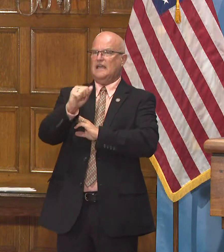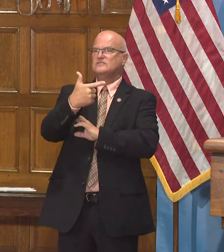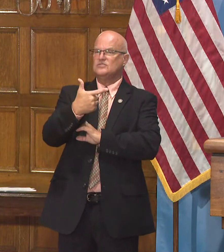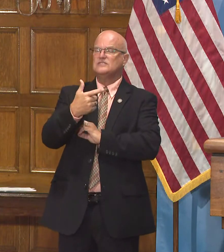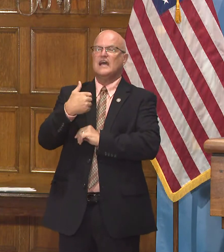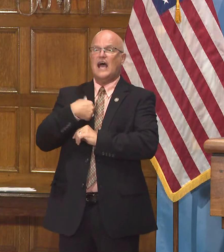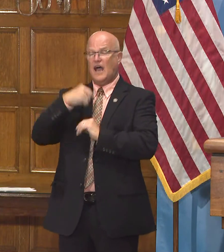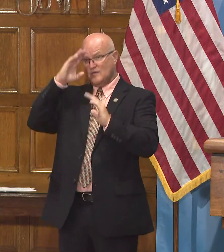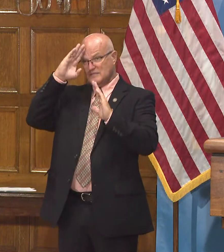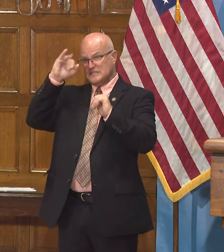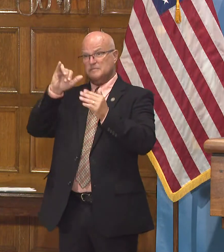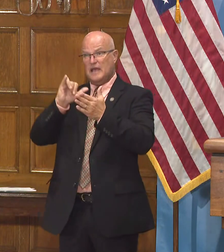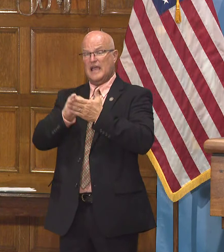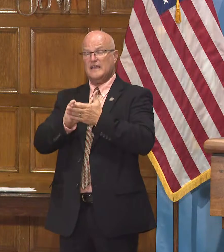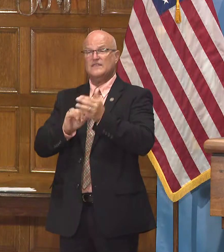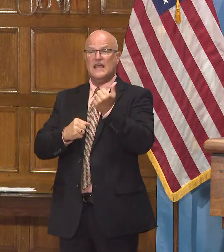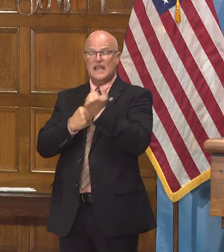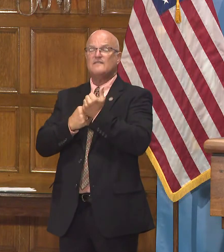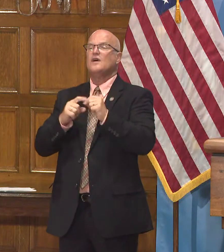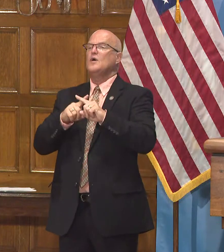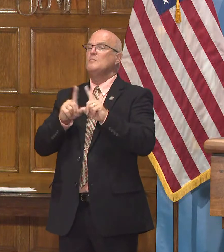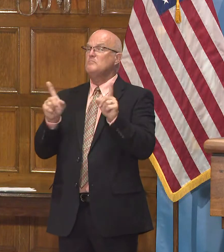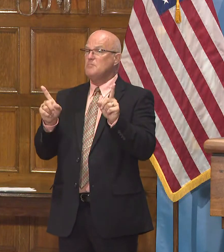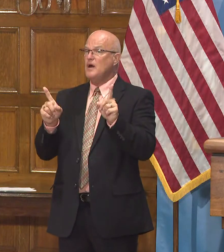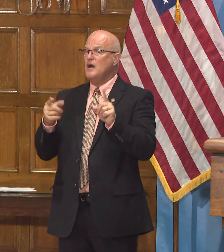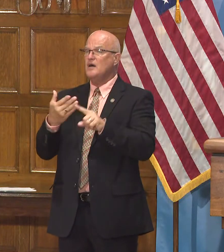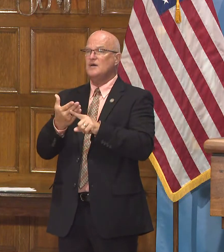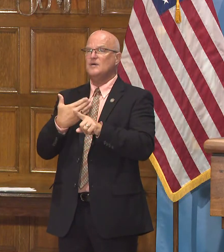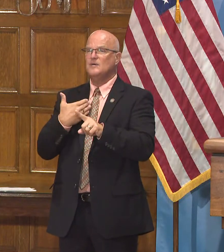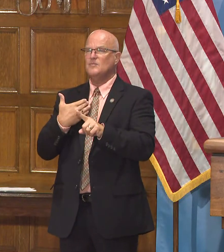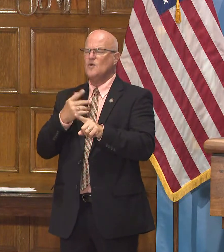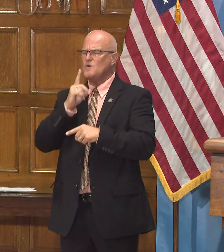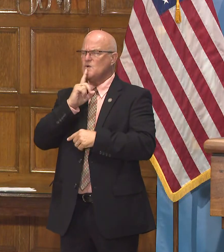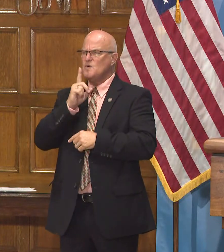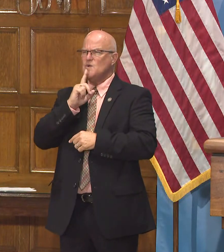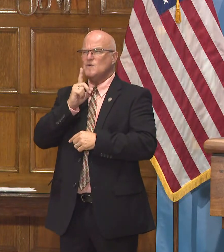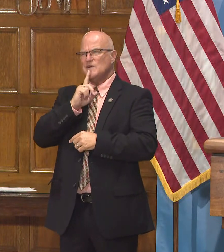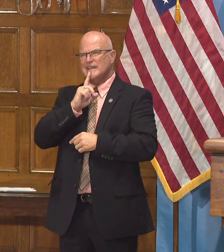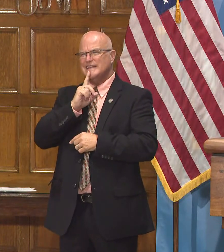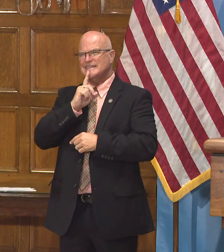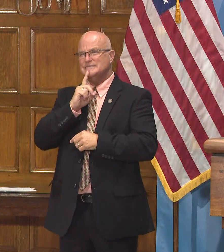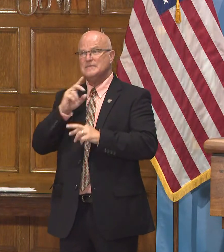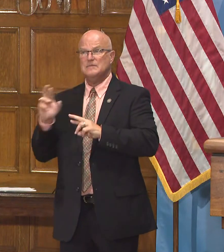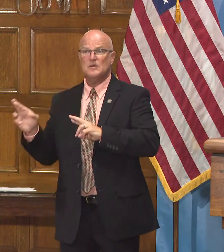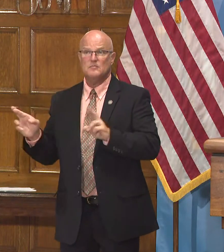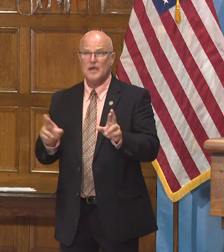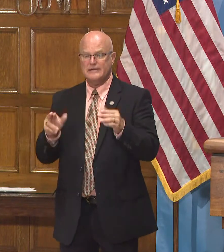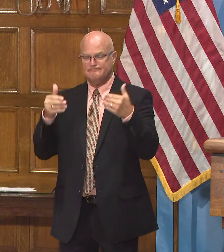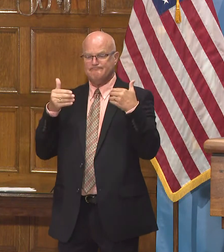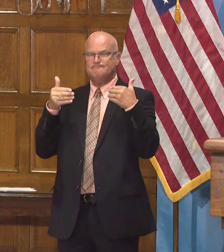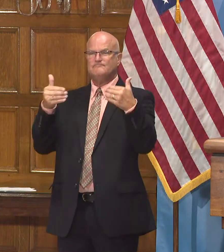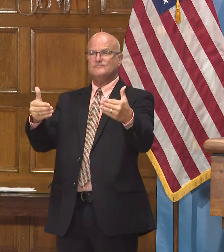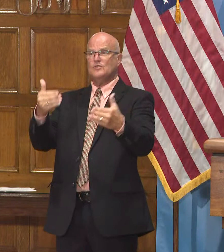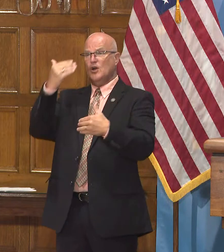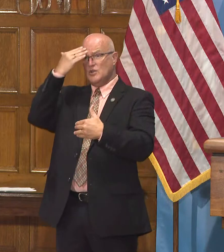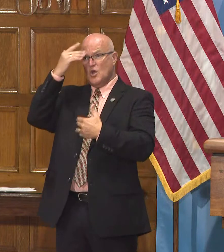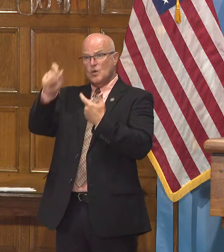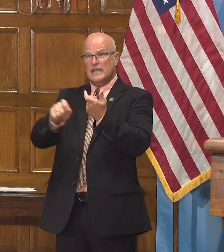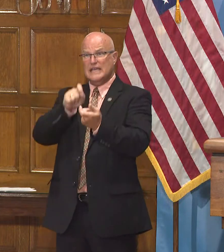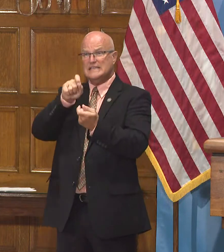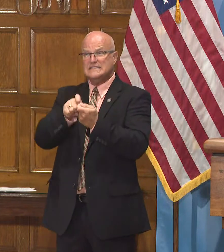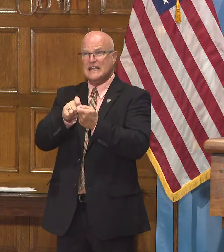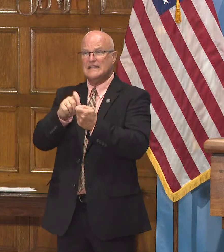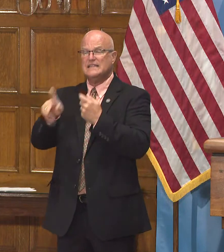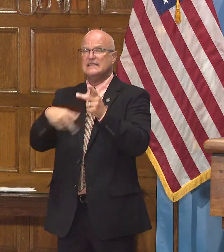I would support that effort, but before you can really be prepared to move forward and know exactly